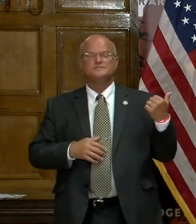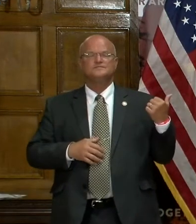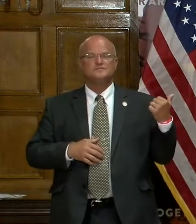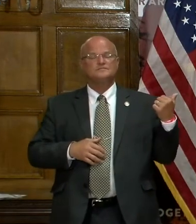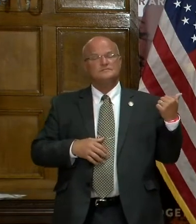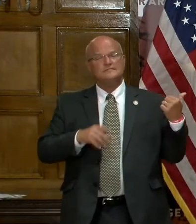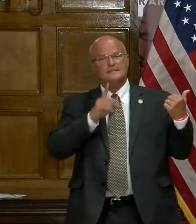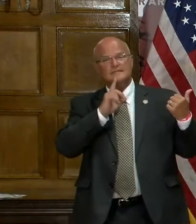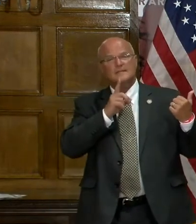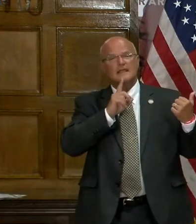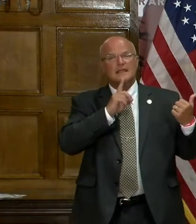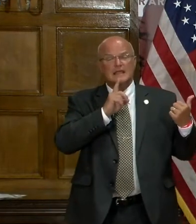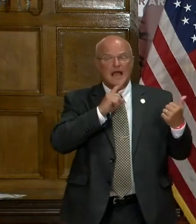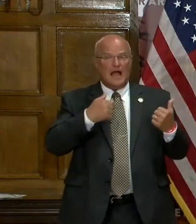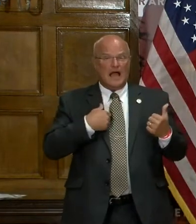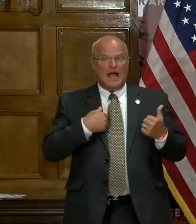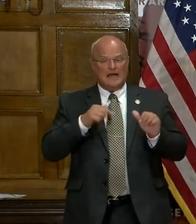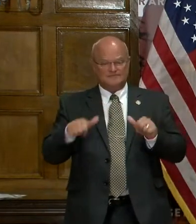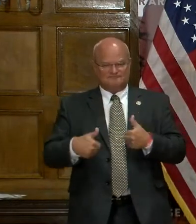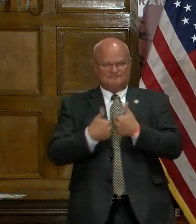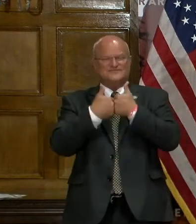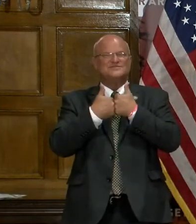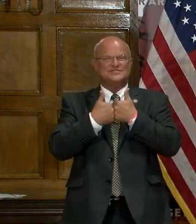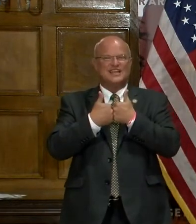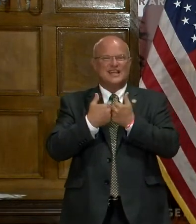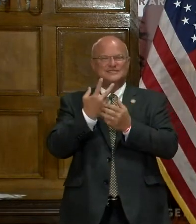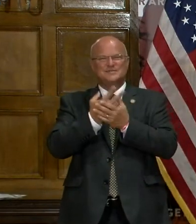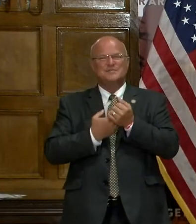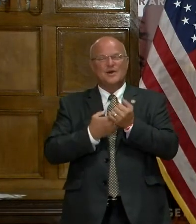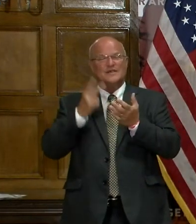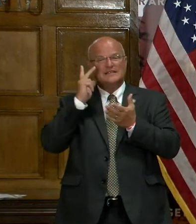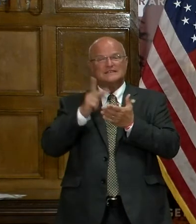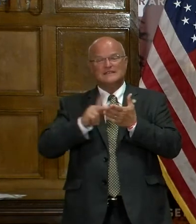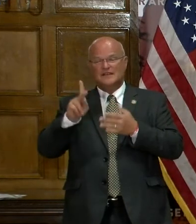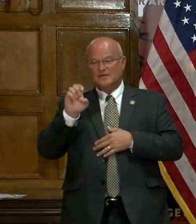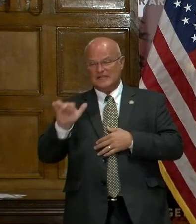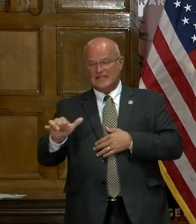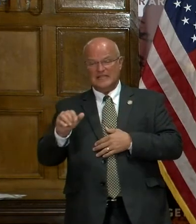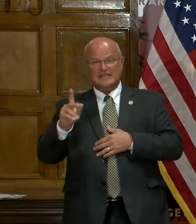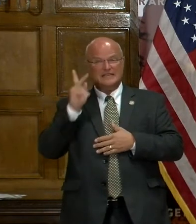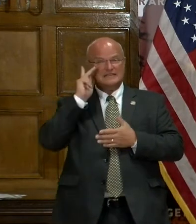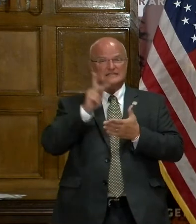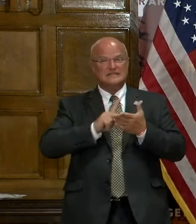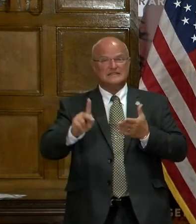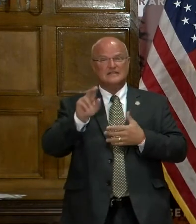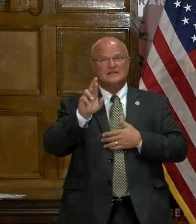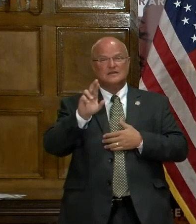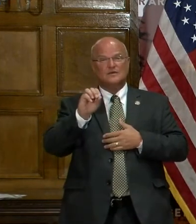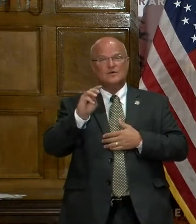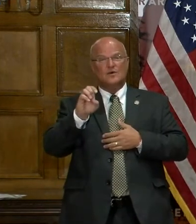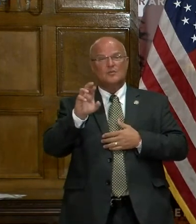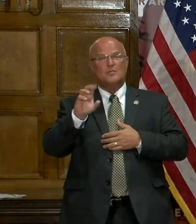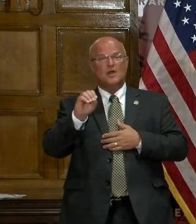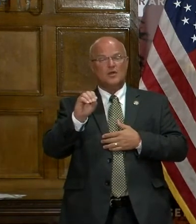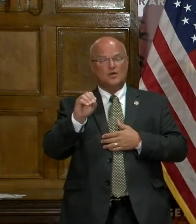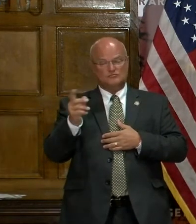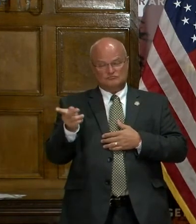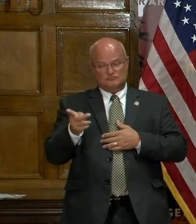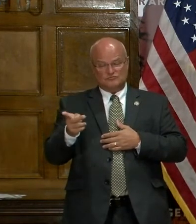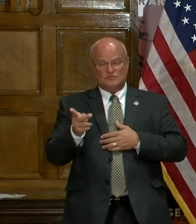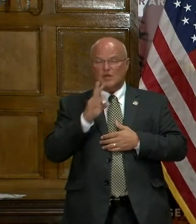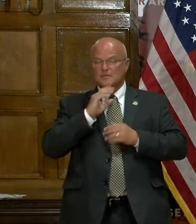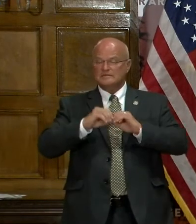Yes, actually, I've challenged both Secretary Key and Secretary Romero to be